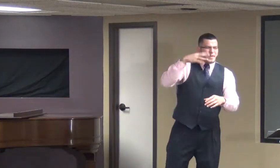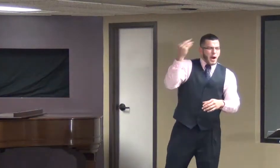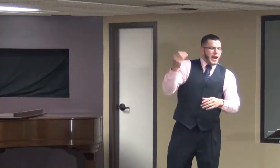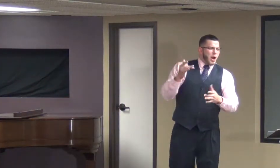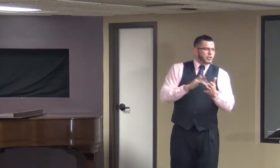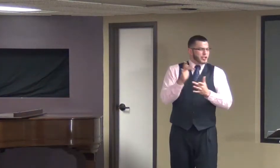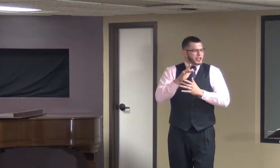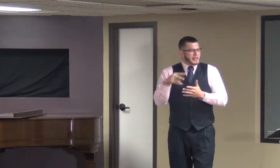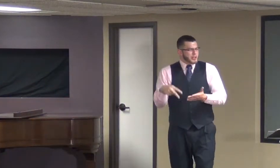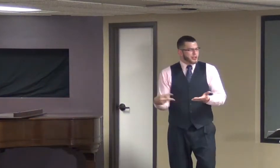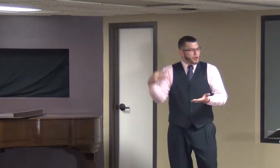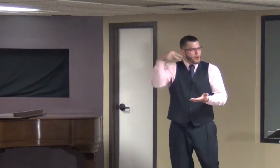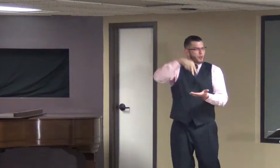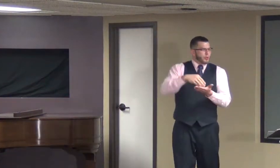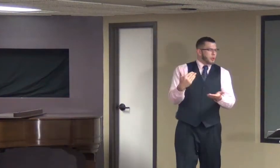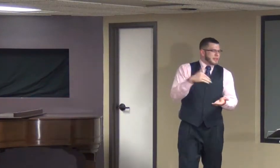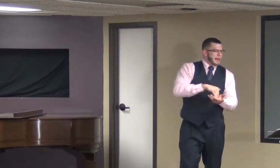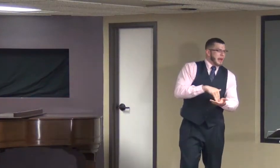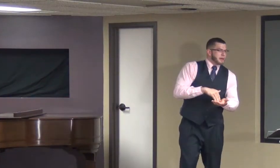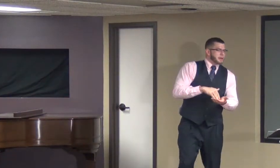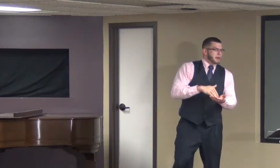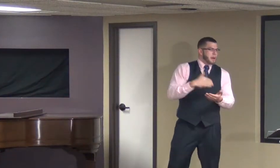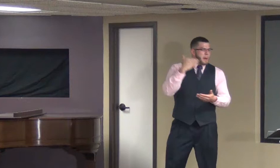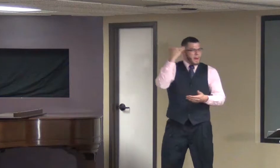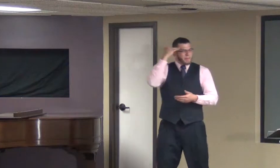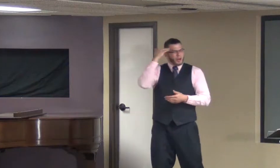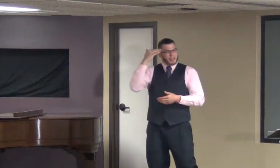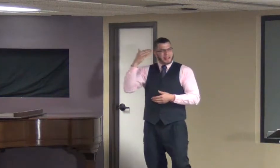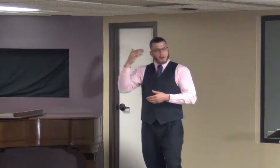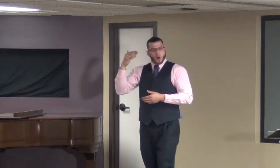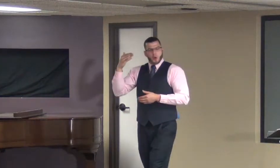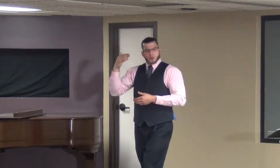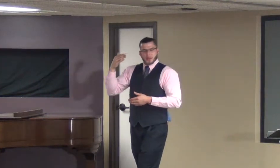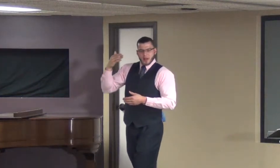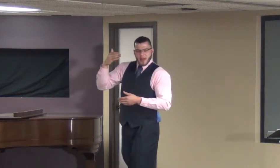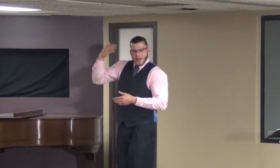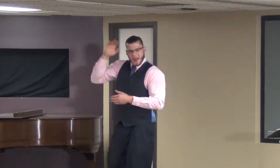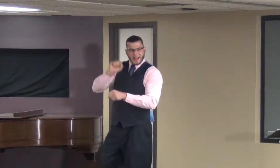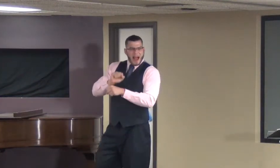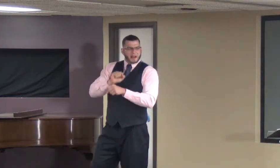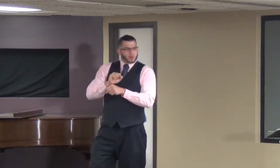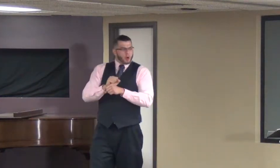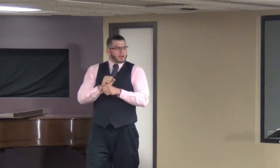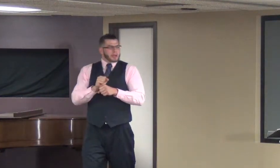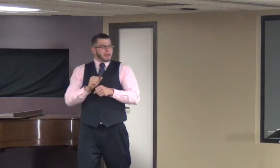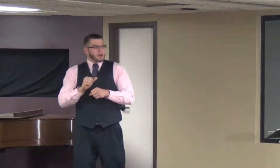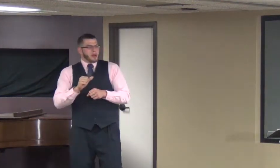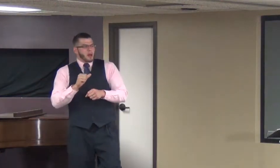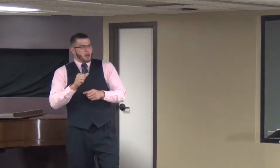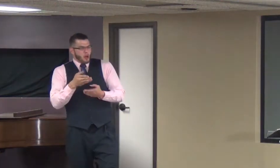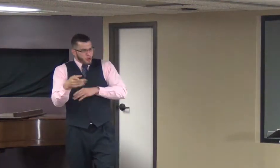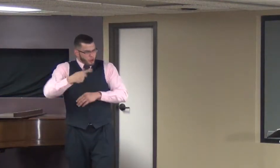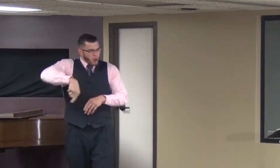found out Jesus rose again. Because he knows that God is working through